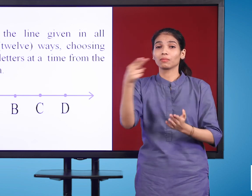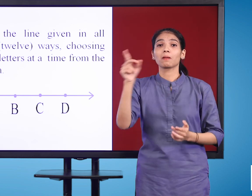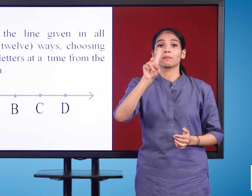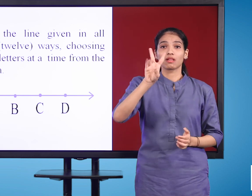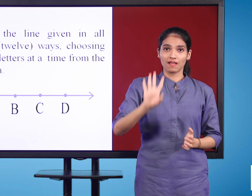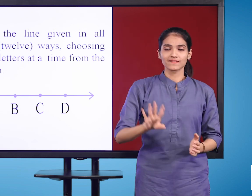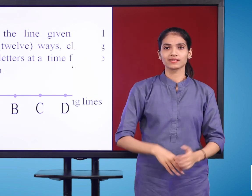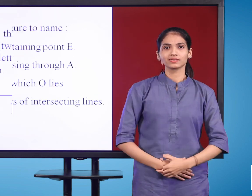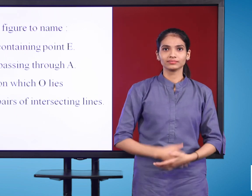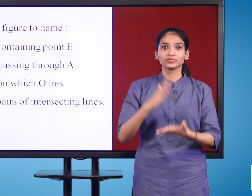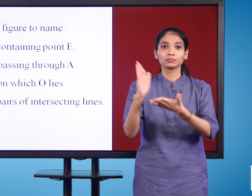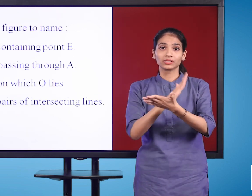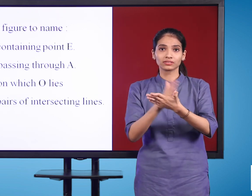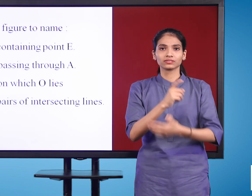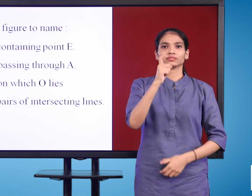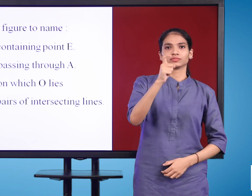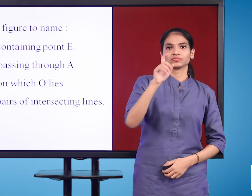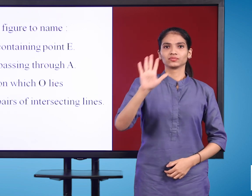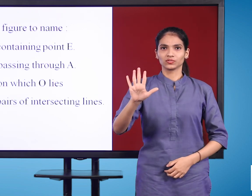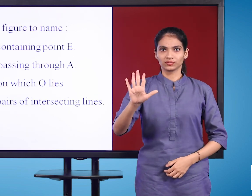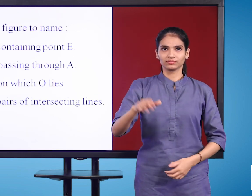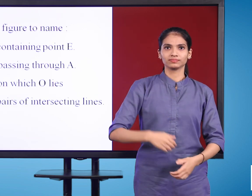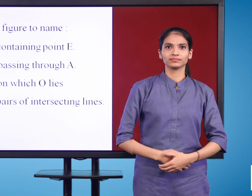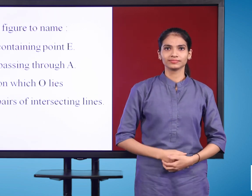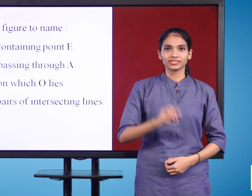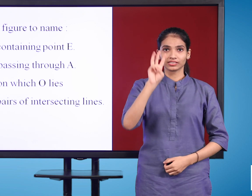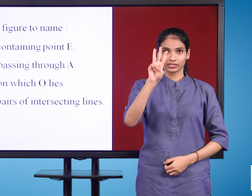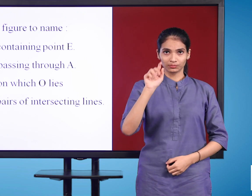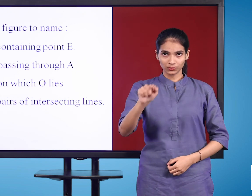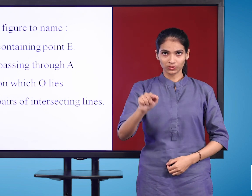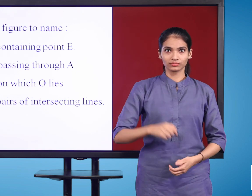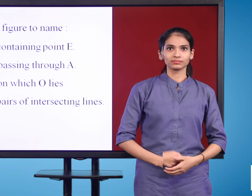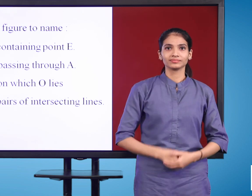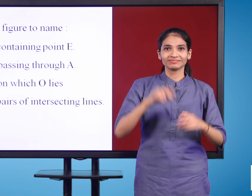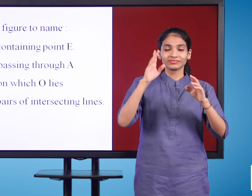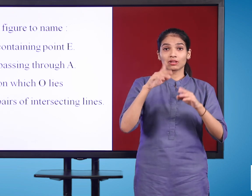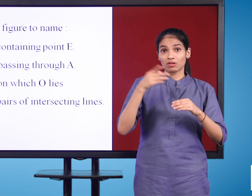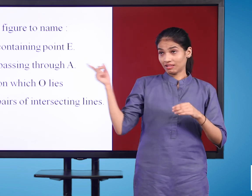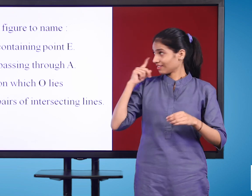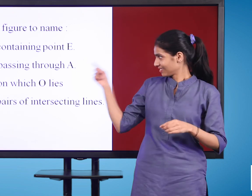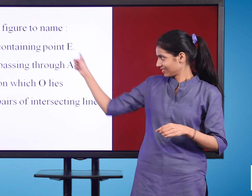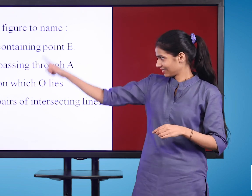D. Page 75. 3. Use the figure to